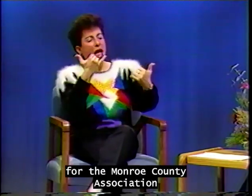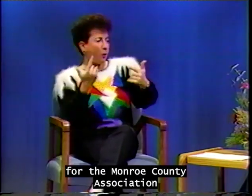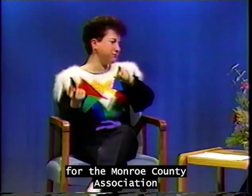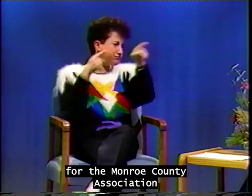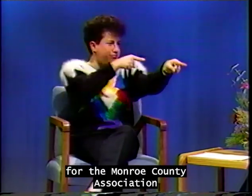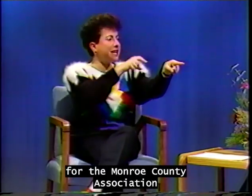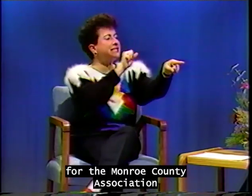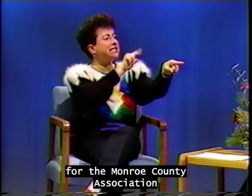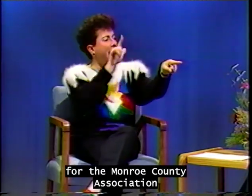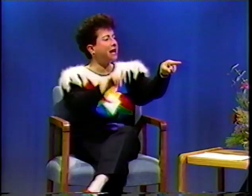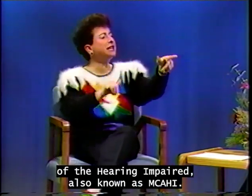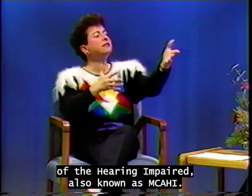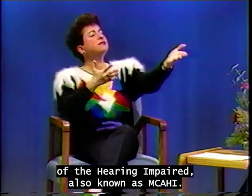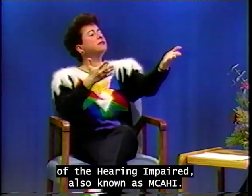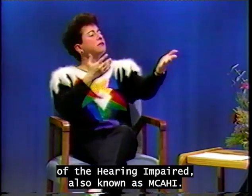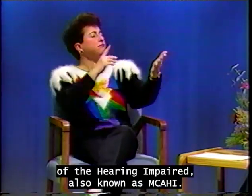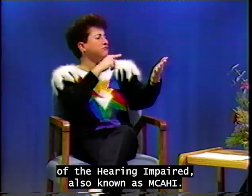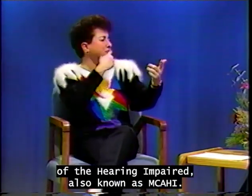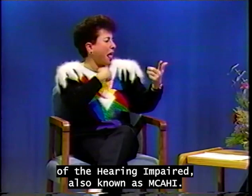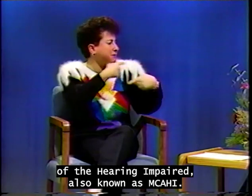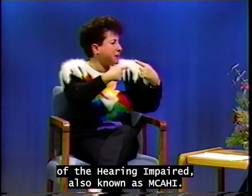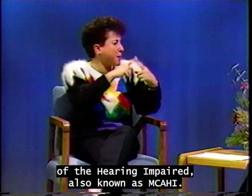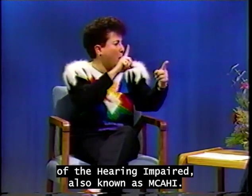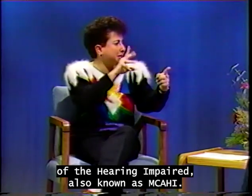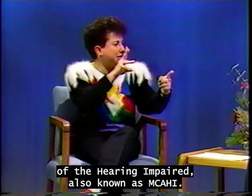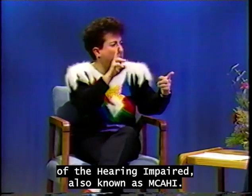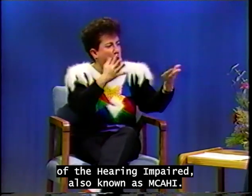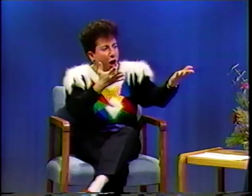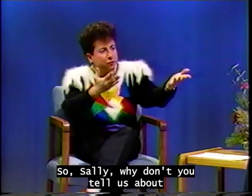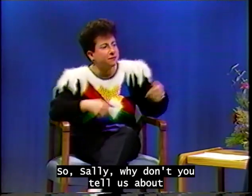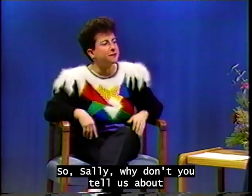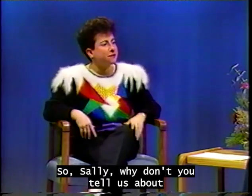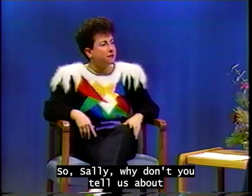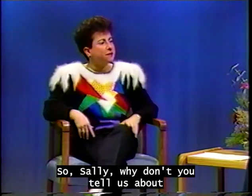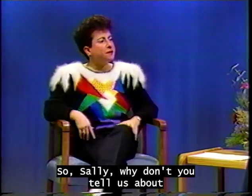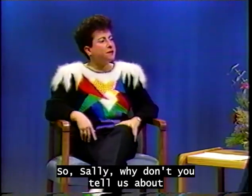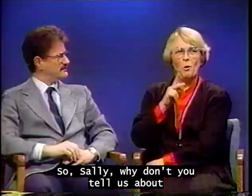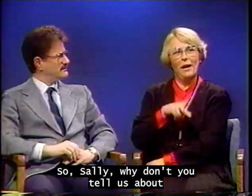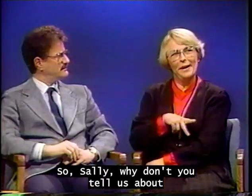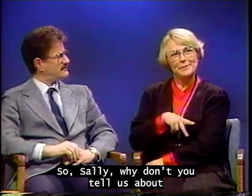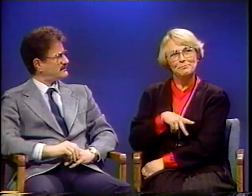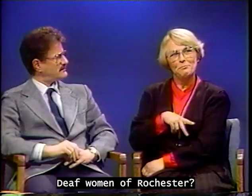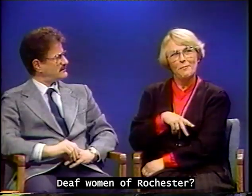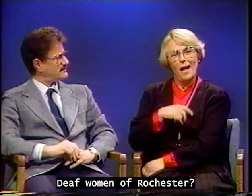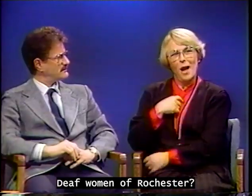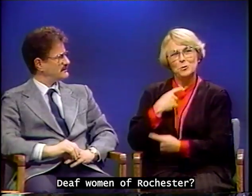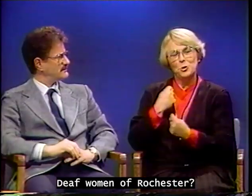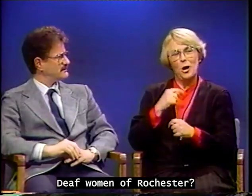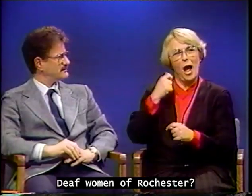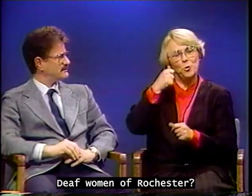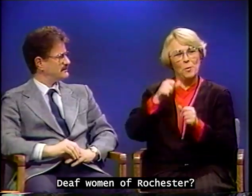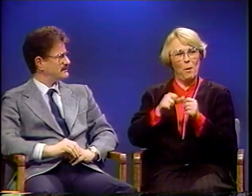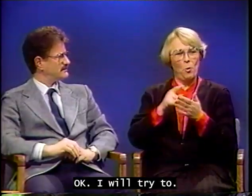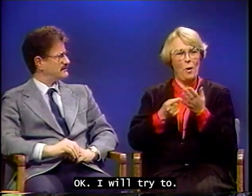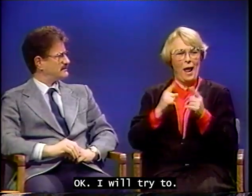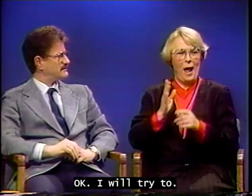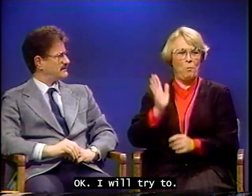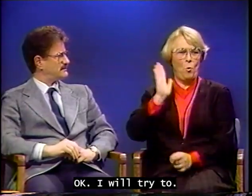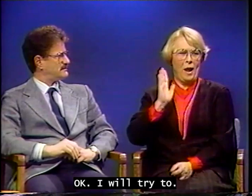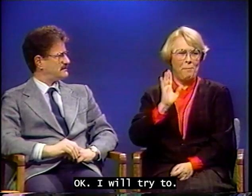the Monroe County Association of the Hearing Impaired, also known as MCI. So Sally, why don't you tell us about Deaf Women of Rochester? Okay, I will